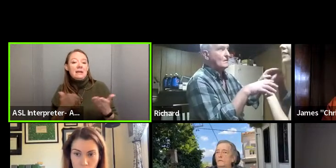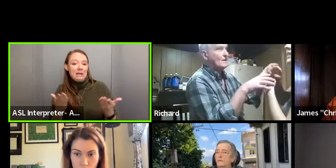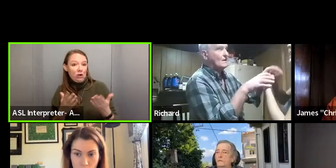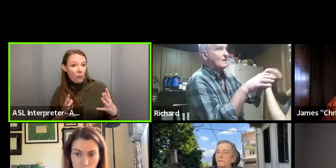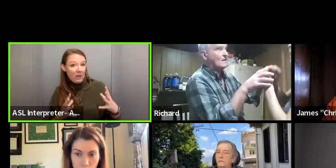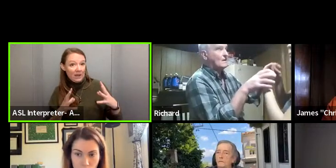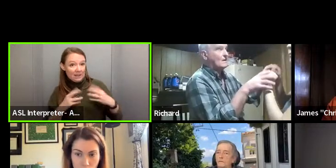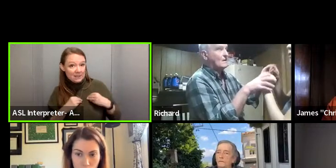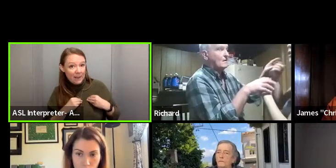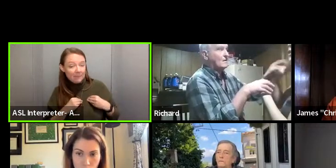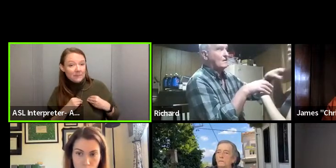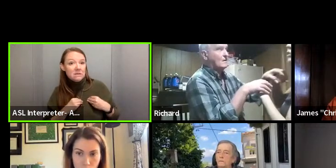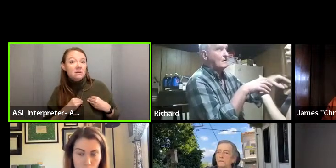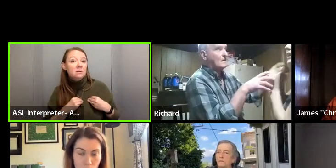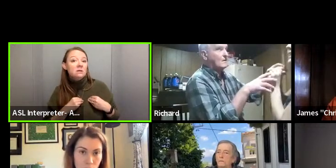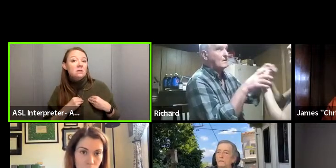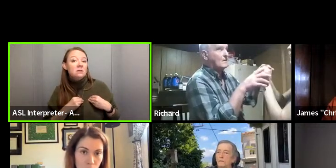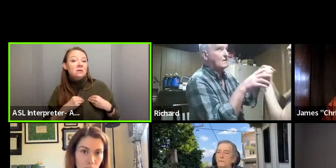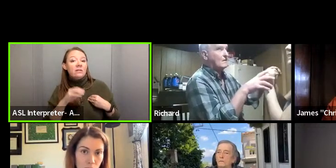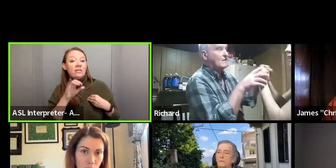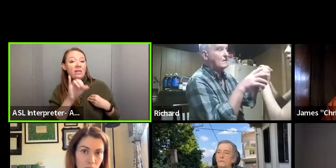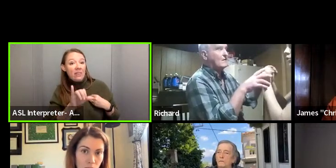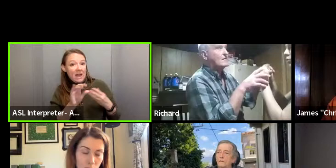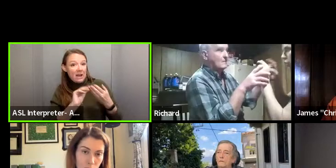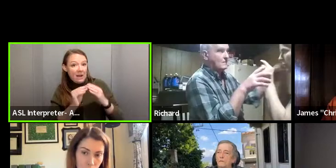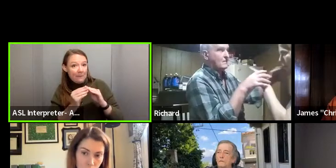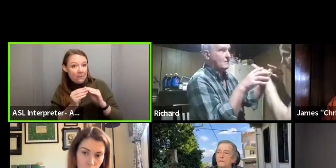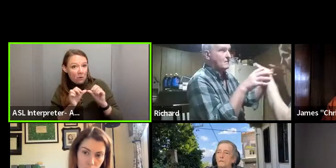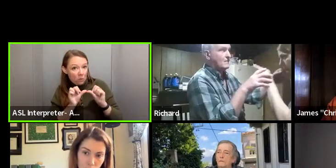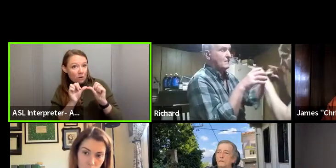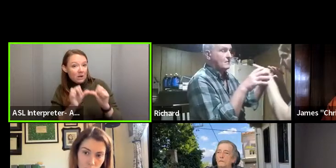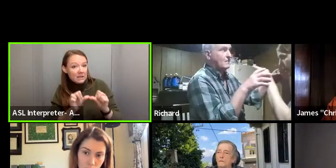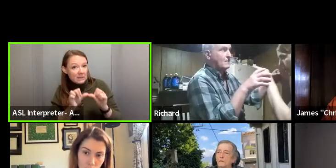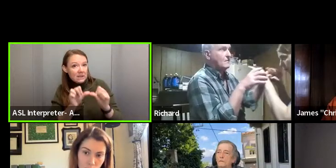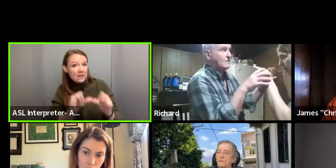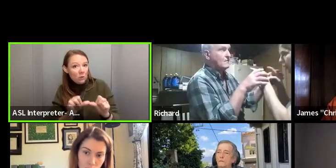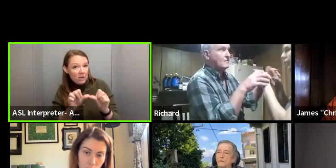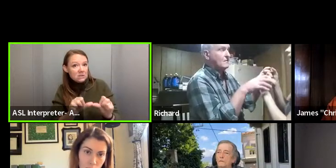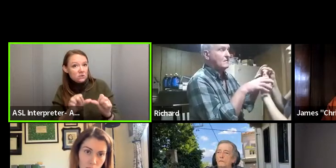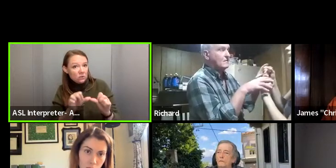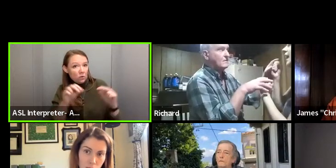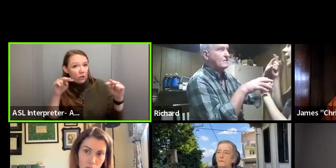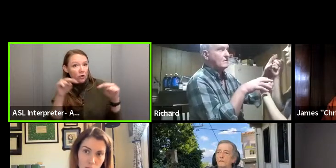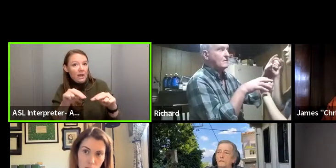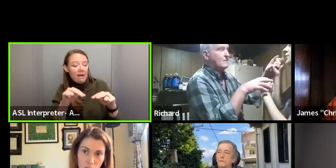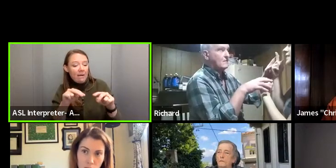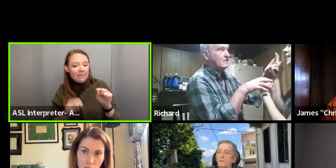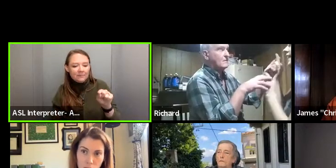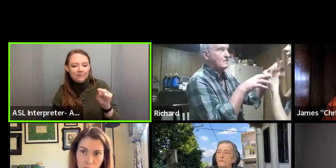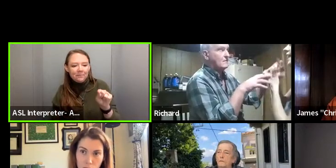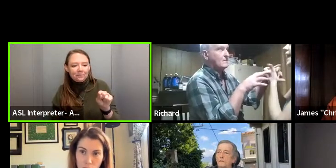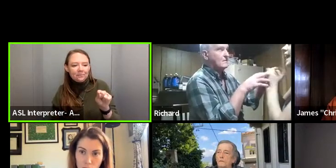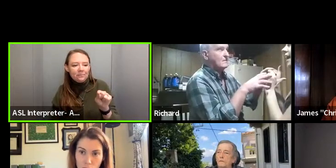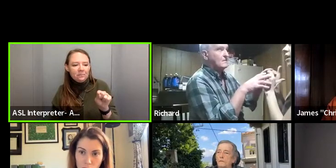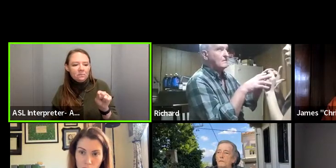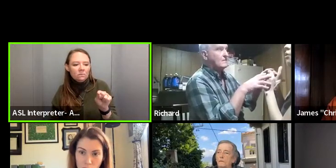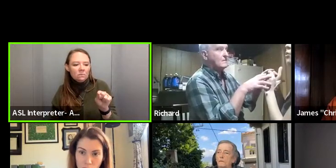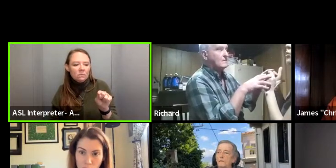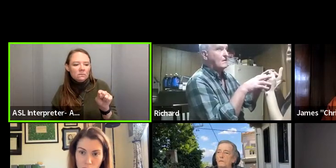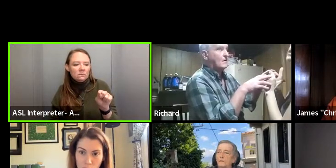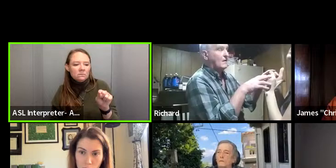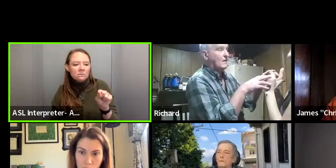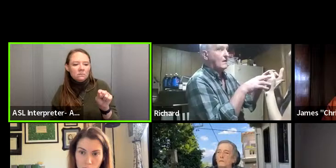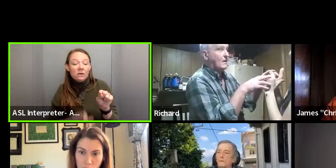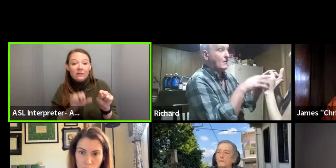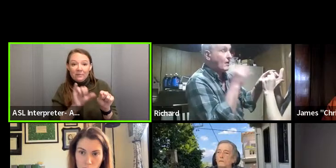we are continuing to kind of look at as an indicator of some of